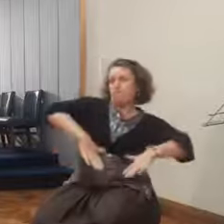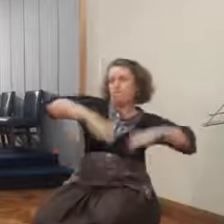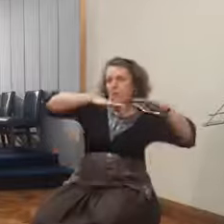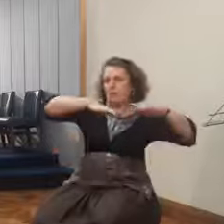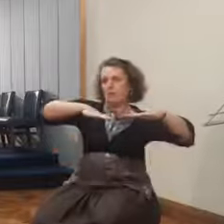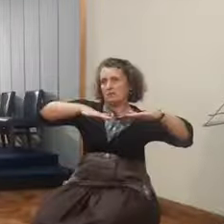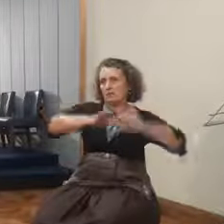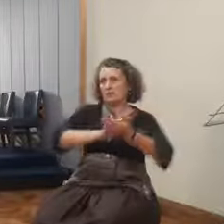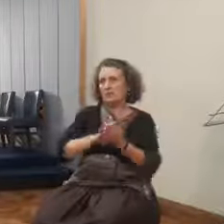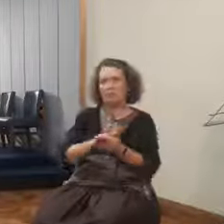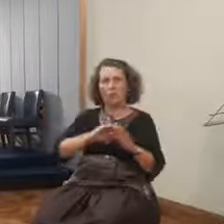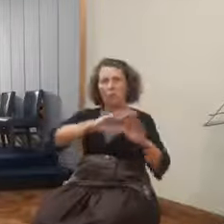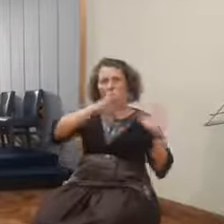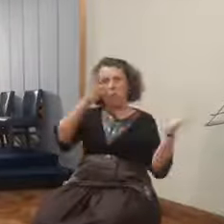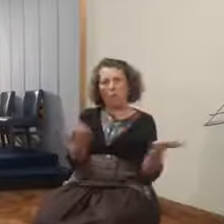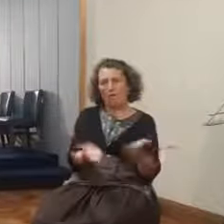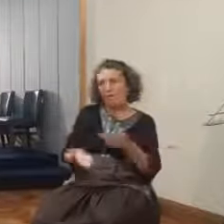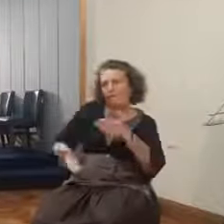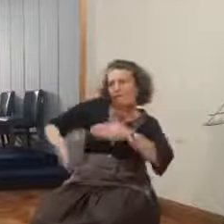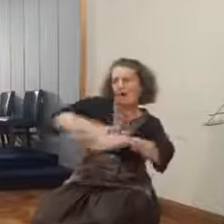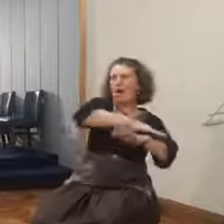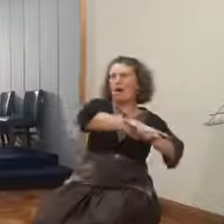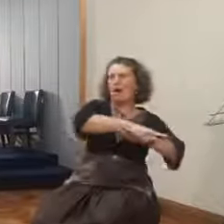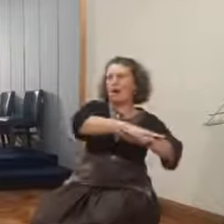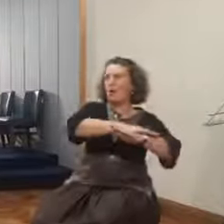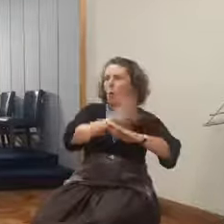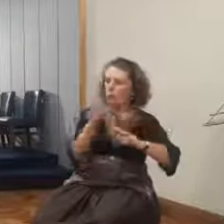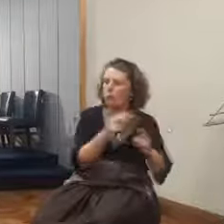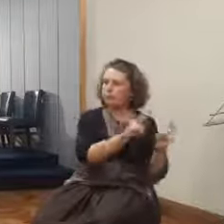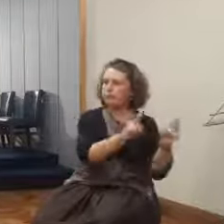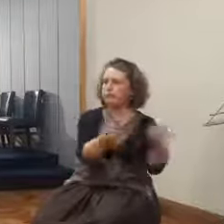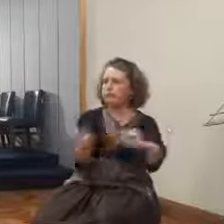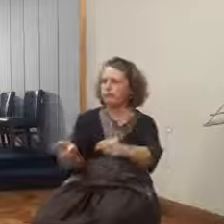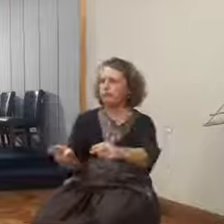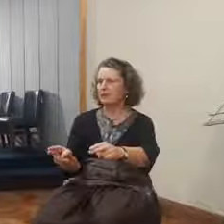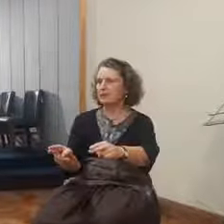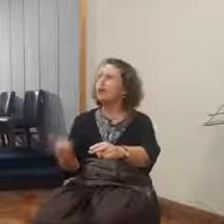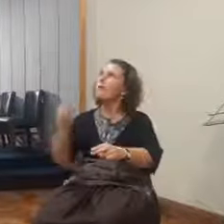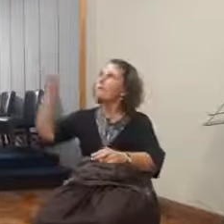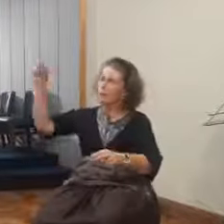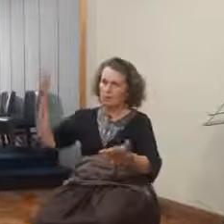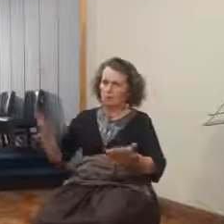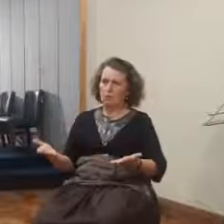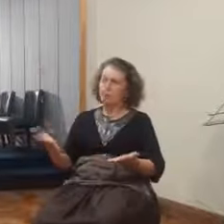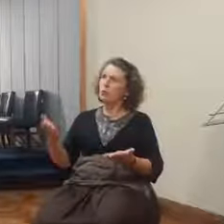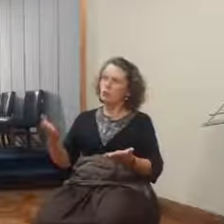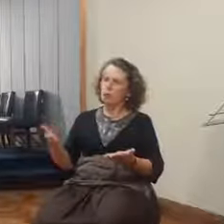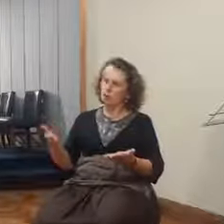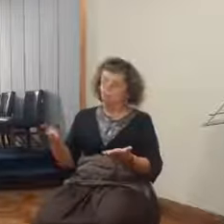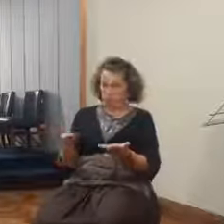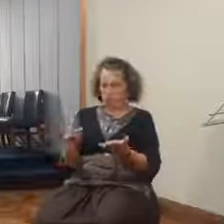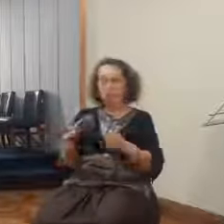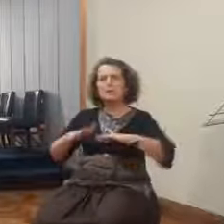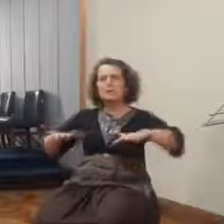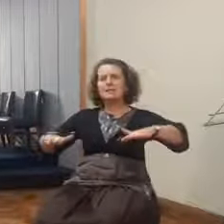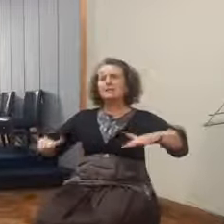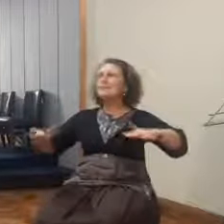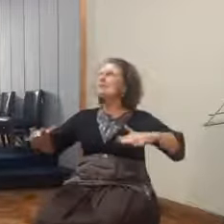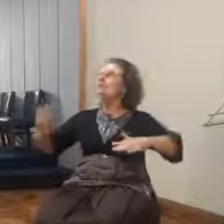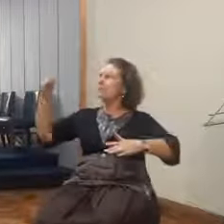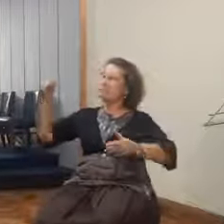us. But by the good hand of the Lord, the seas, except for exceptions and disasters, are kept to their